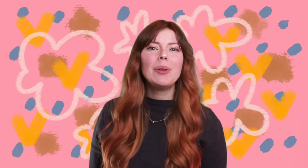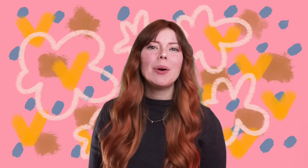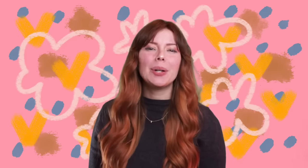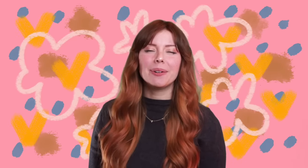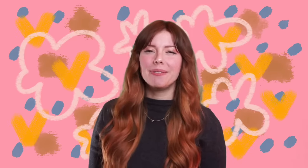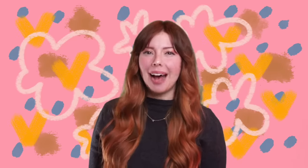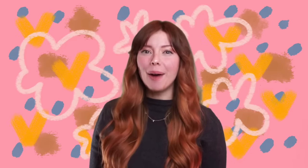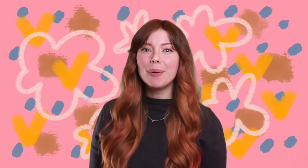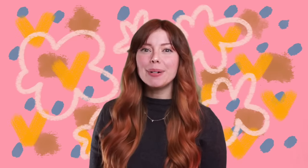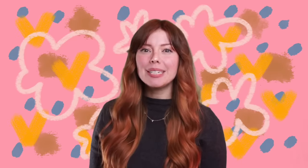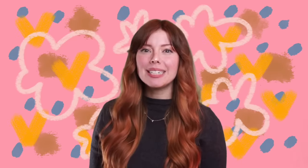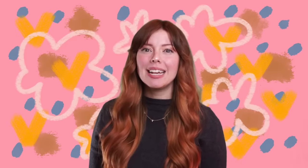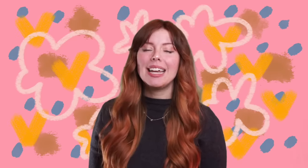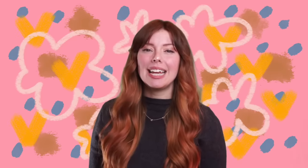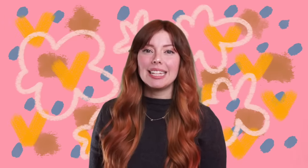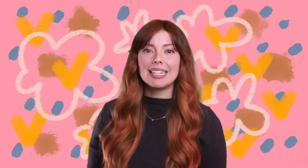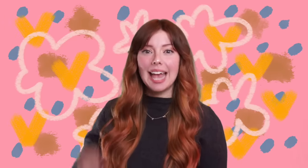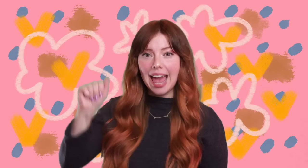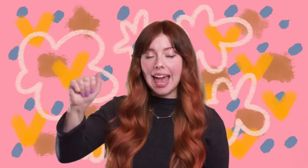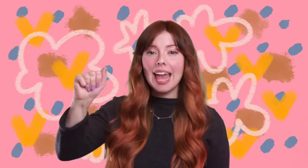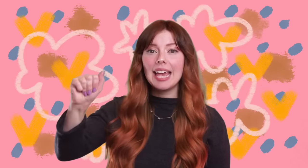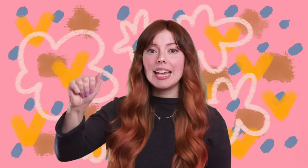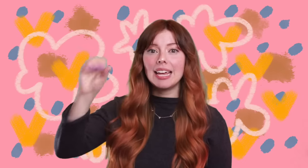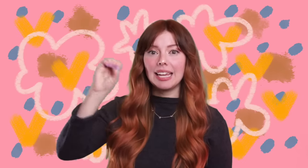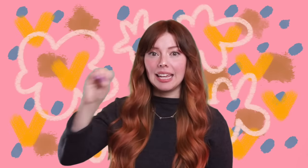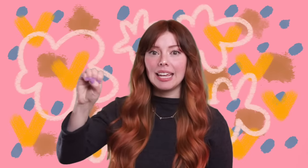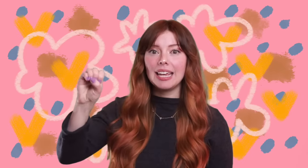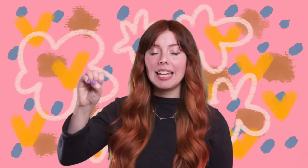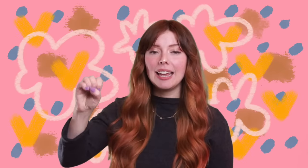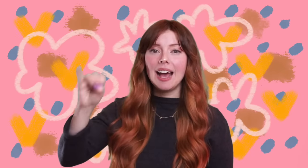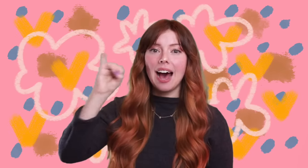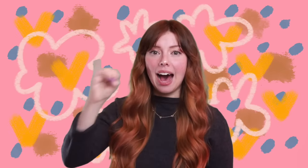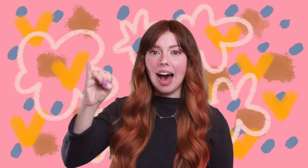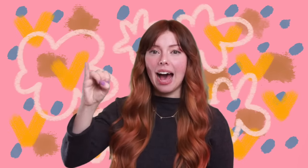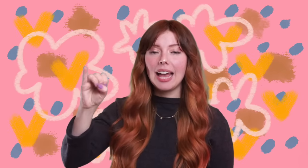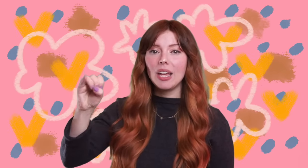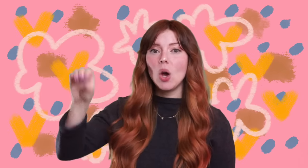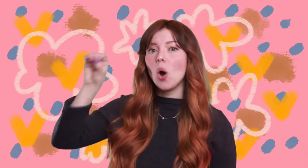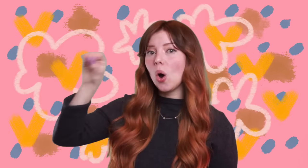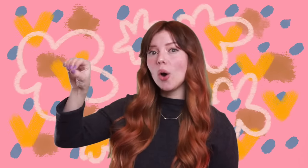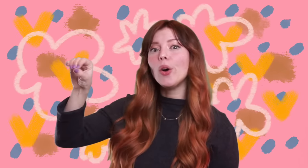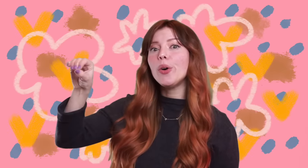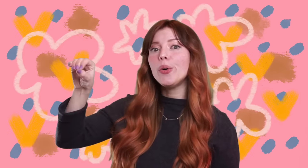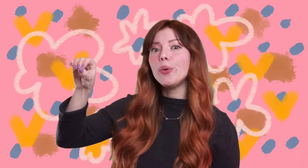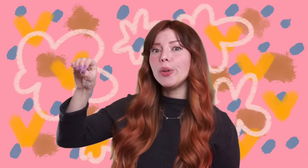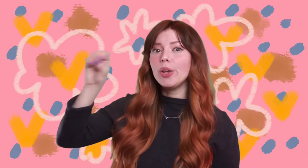your vowels? It's A, E, I, O,